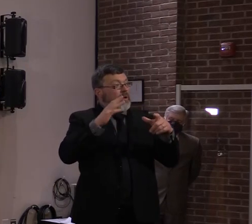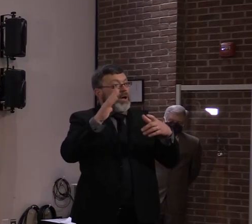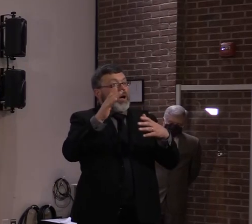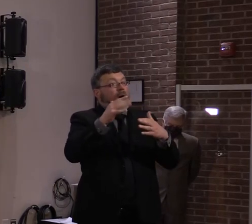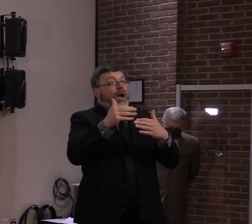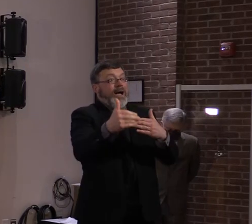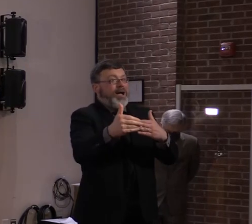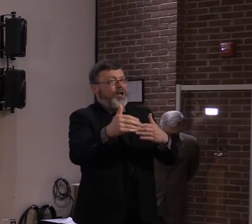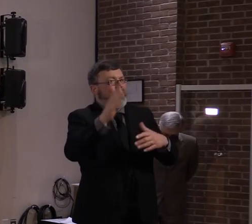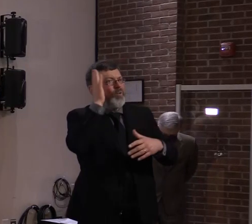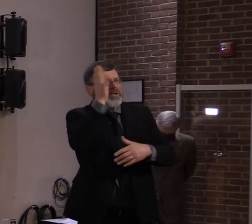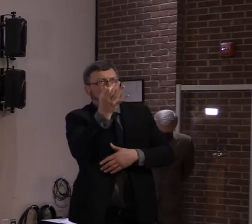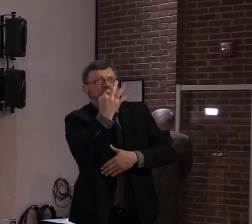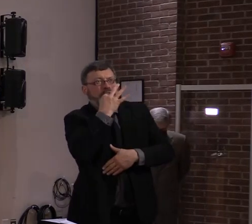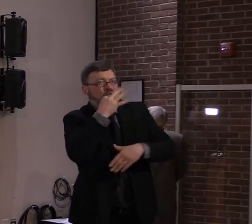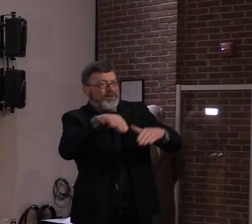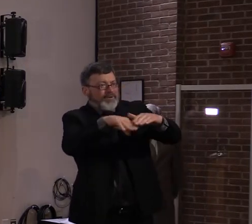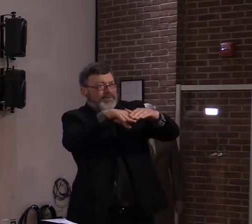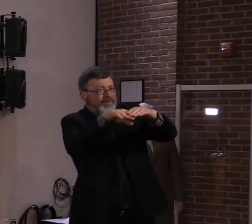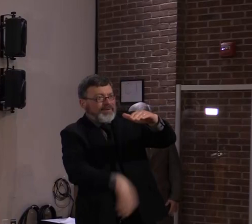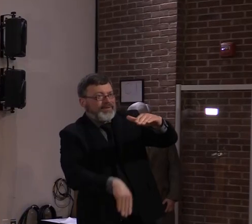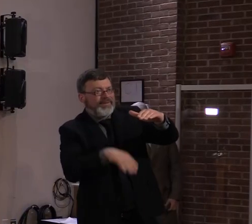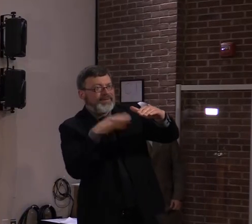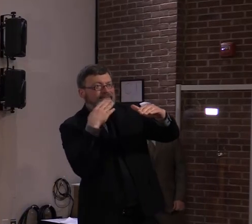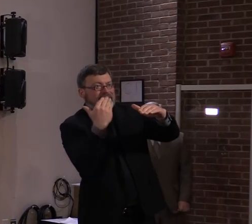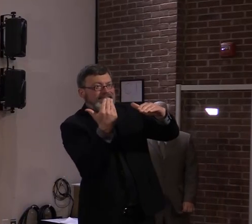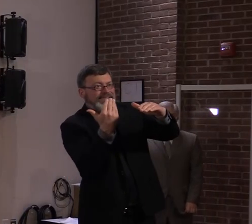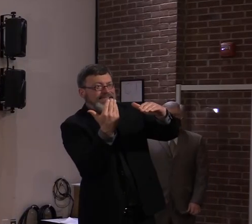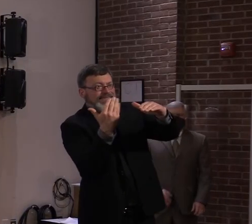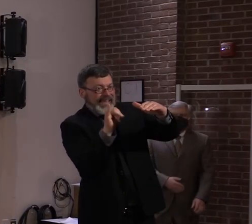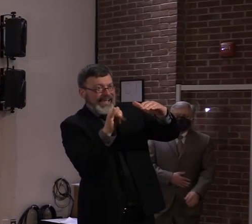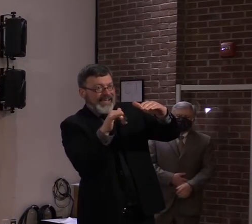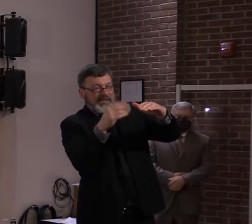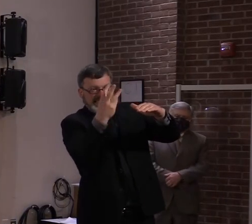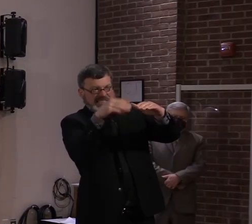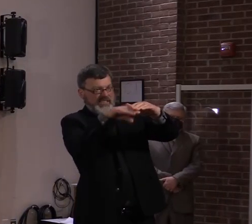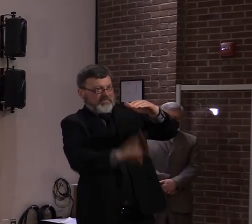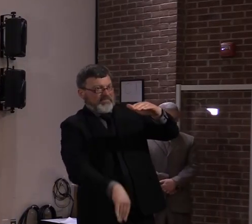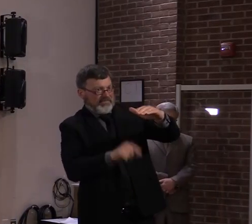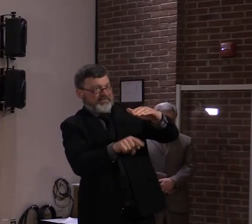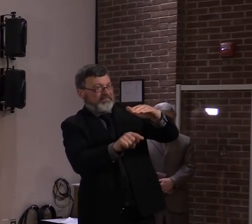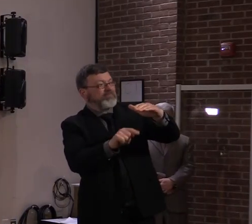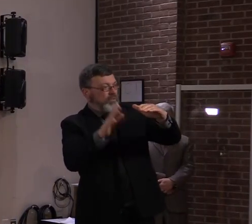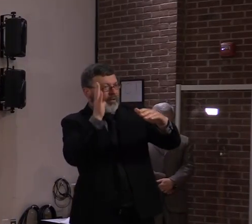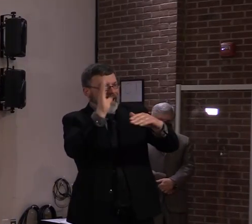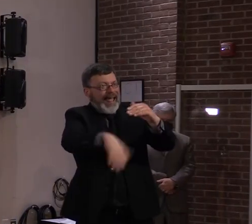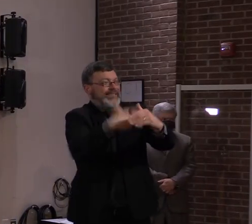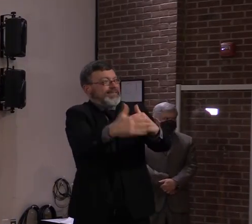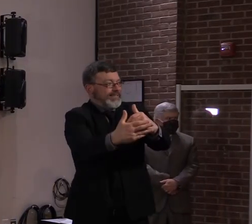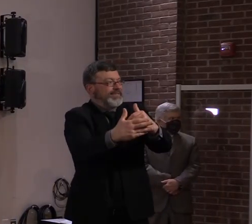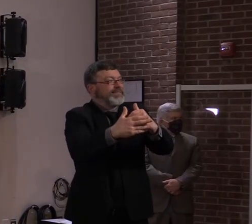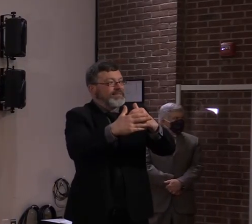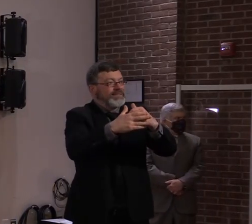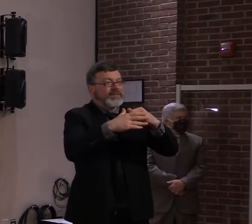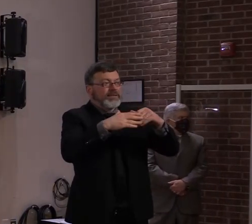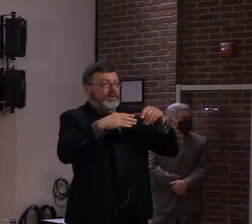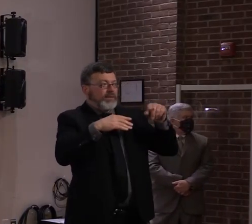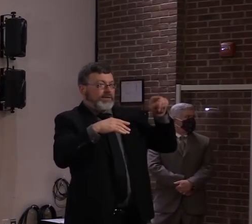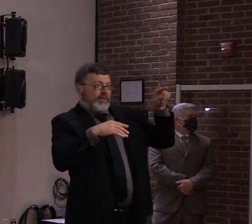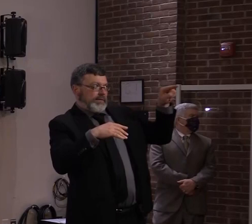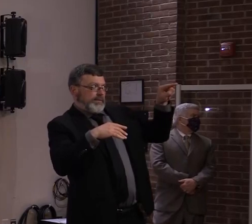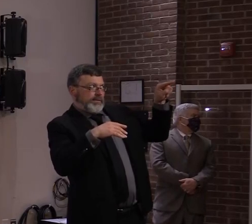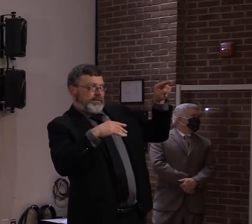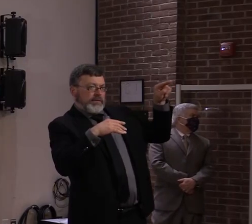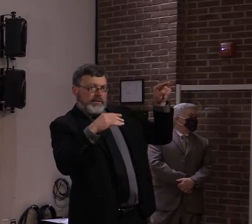big role in the pre-phase of getting the vaccine to that audience and to their parents as well, talking with